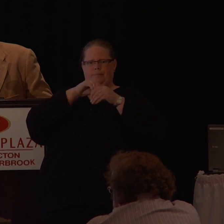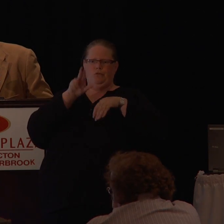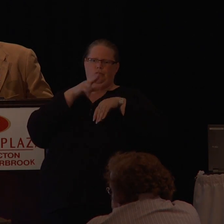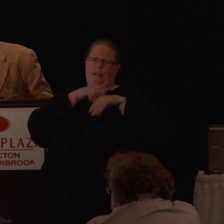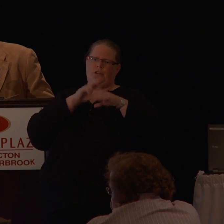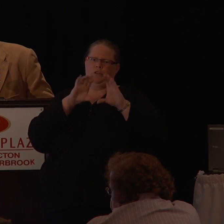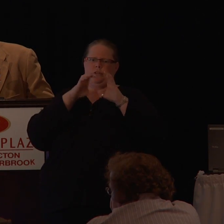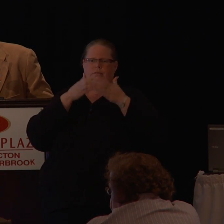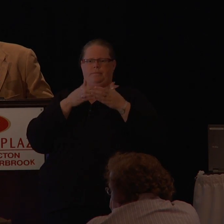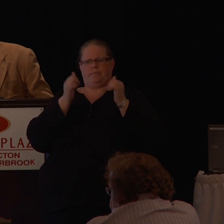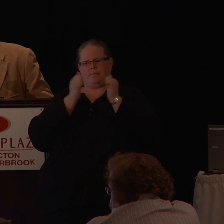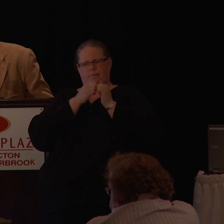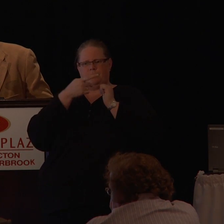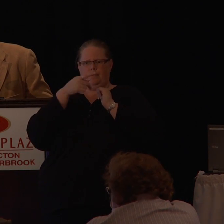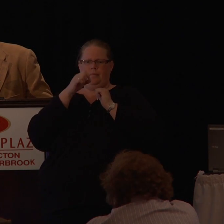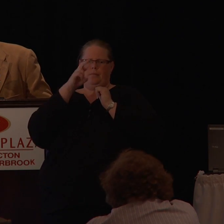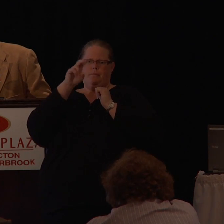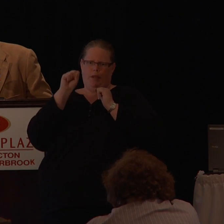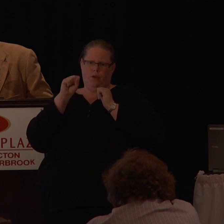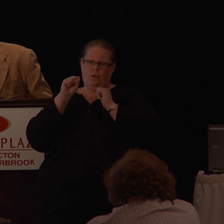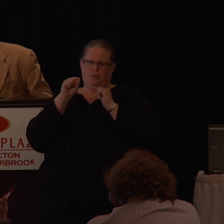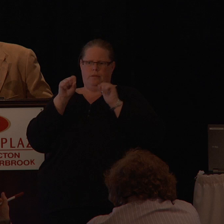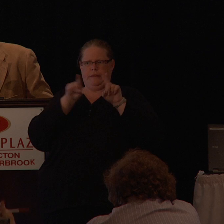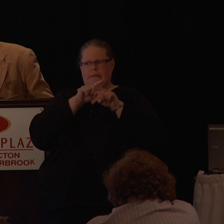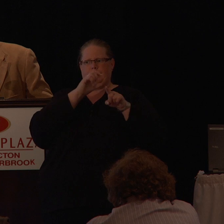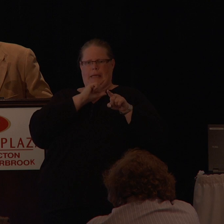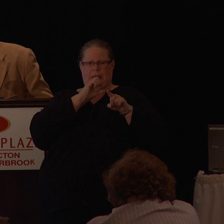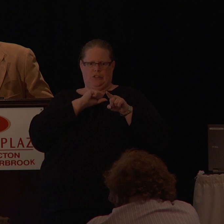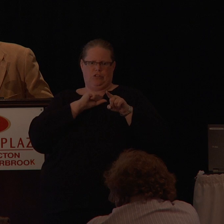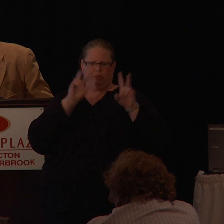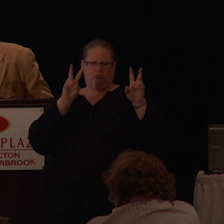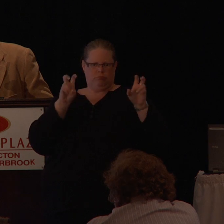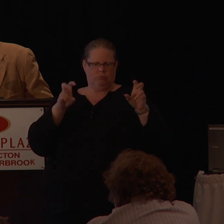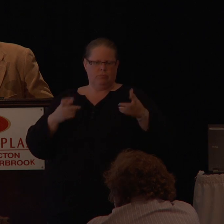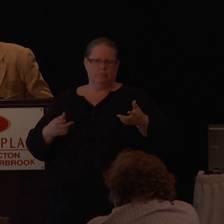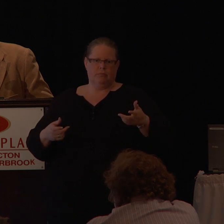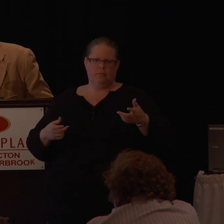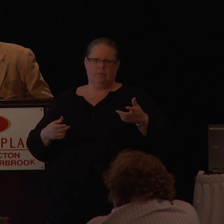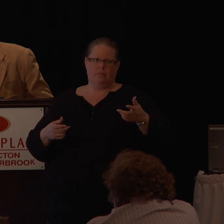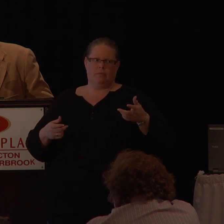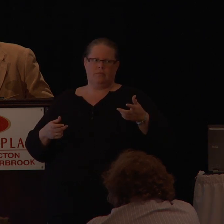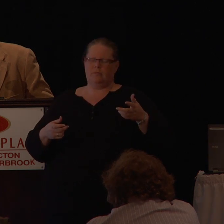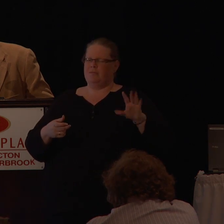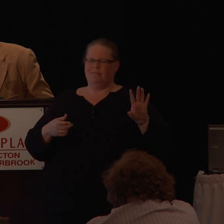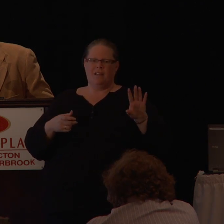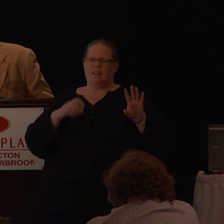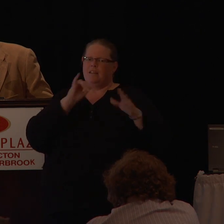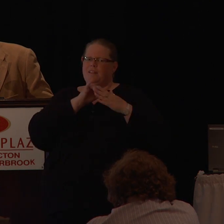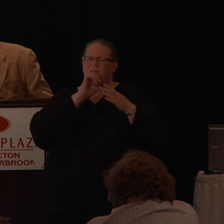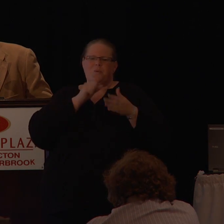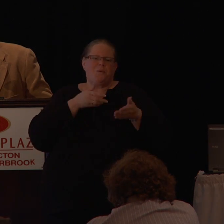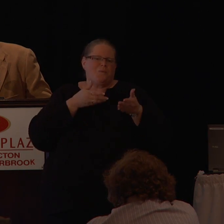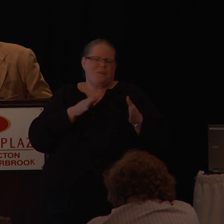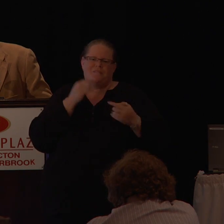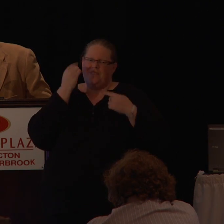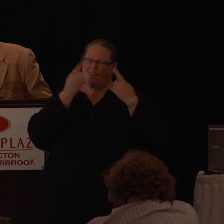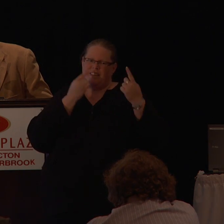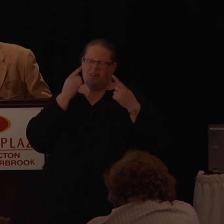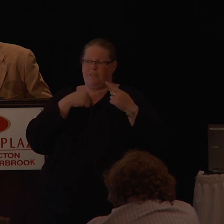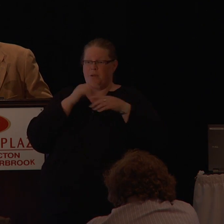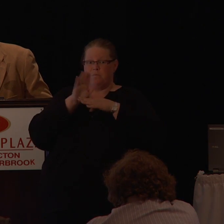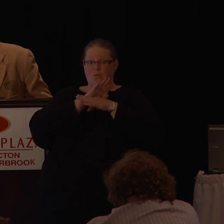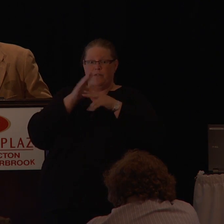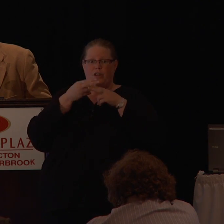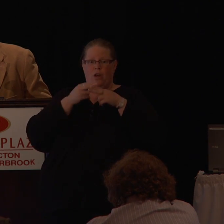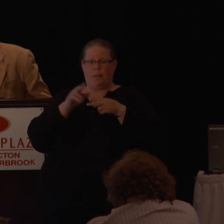classroom with their peers, chronological peers. That's a return to the past. There was a movie about that